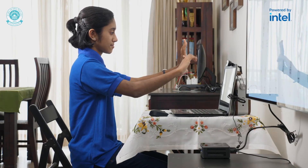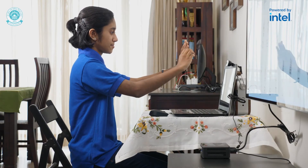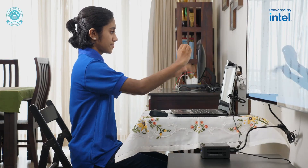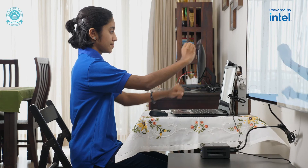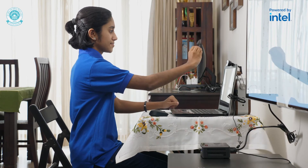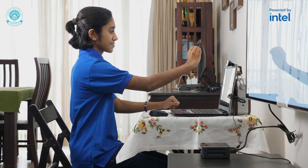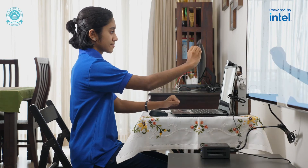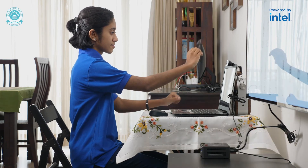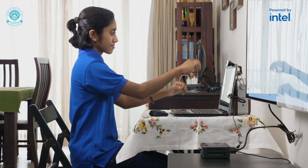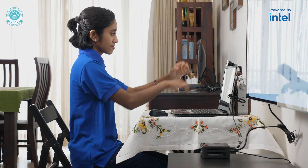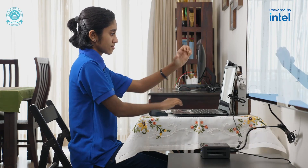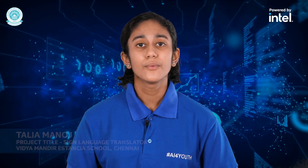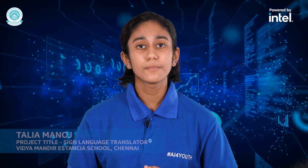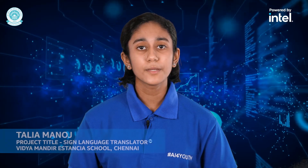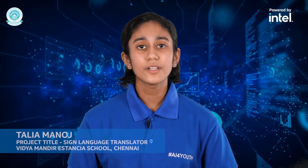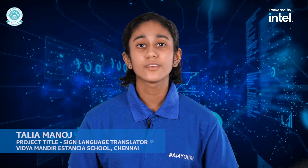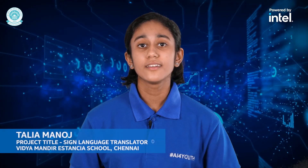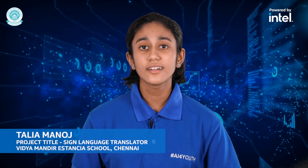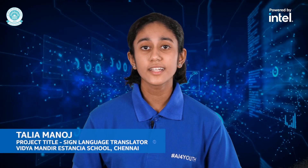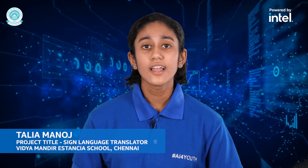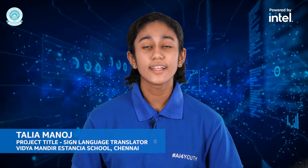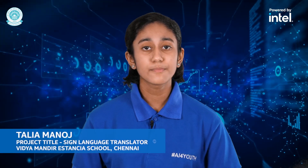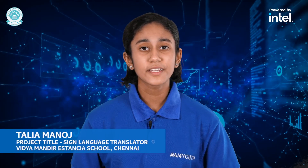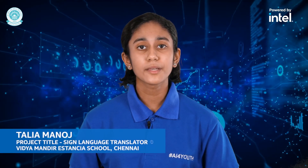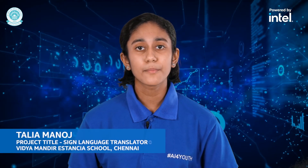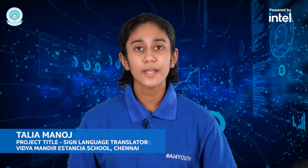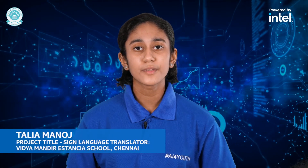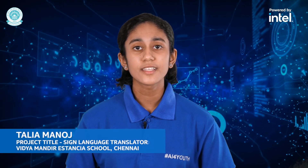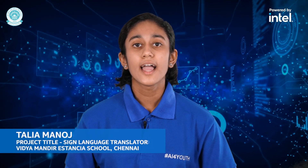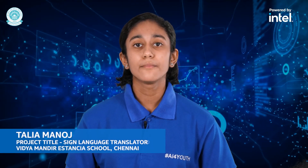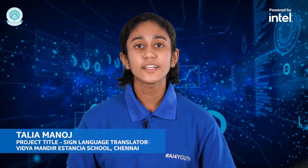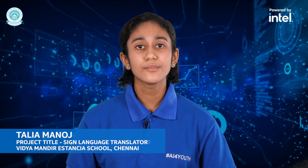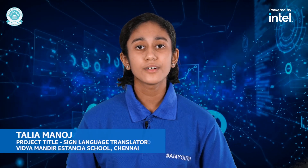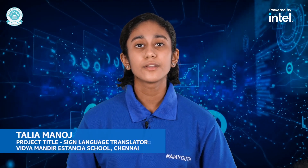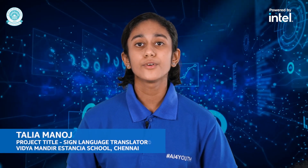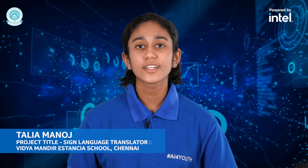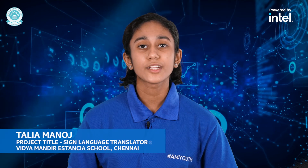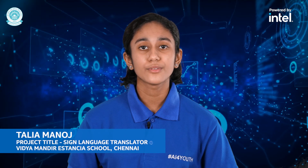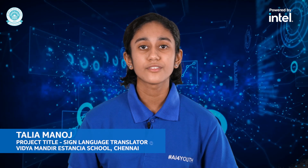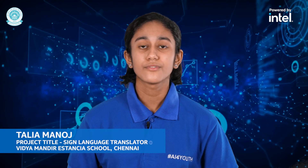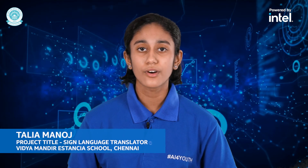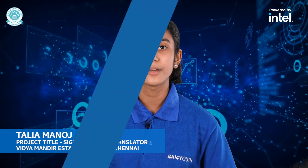anyone can easily interact with people with hearing and speaking impairments and make the world more inclusive for them.